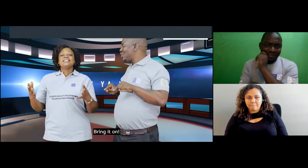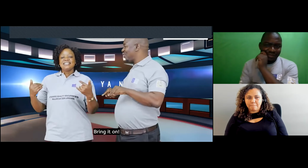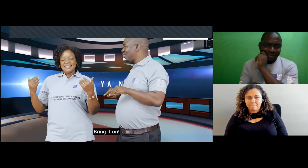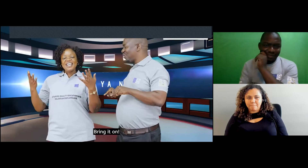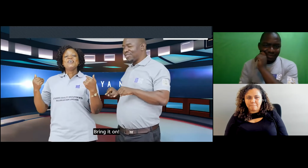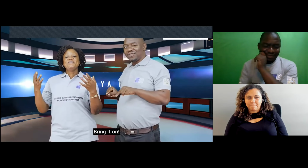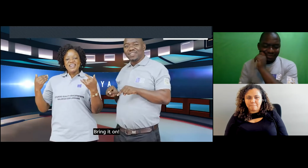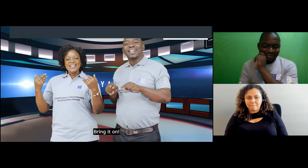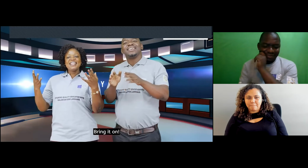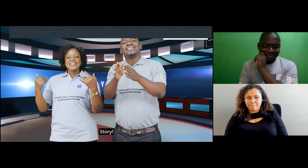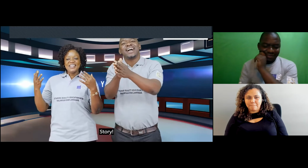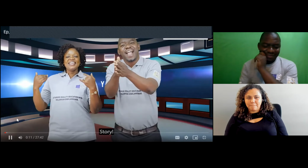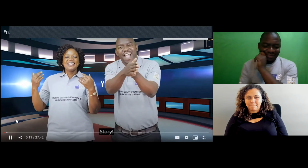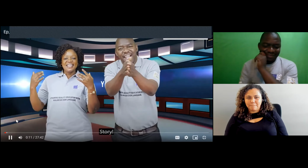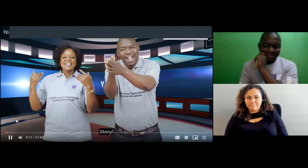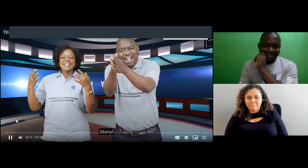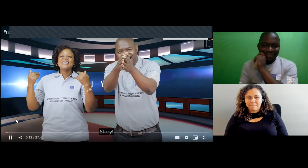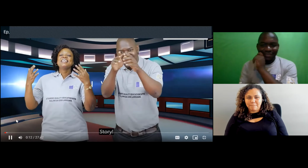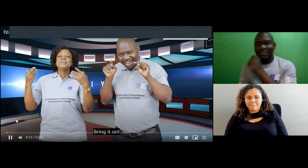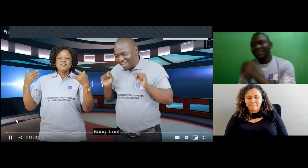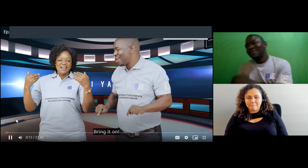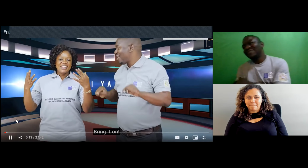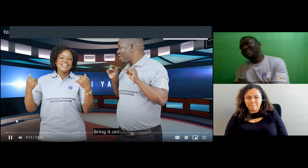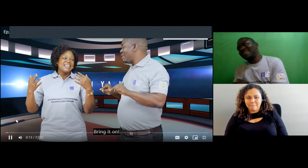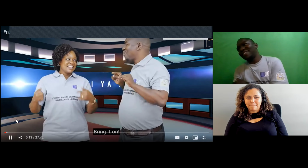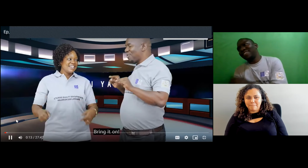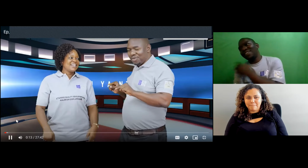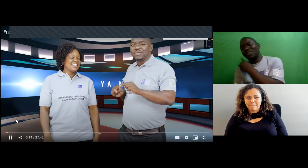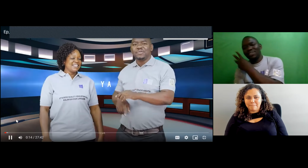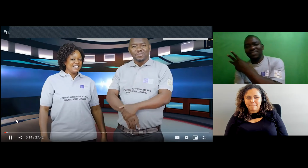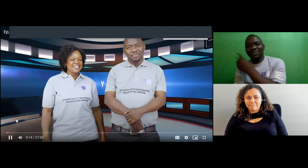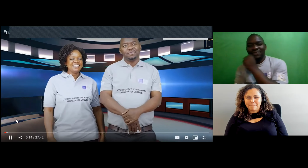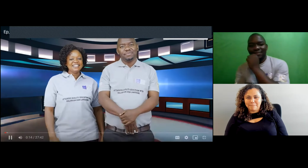Ndagi. Ibwere. Ndagi. Ibwere.